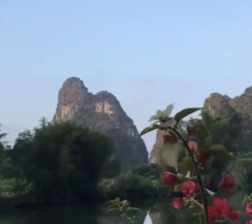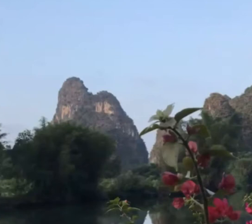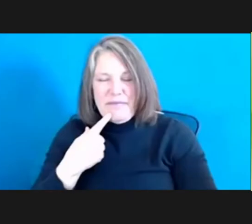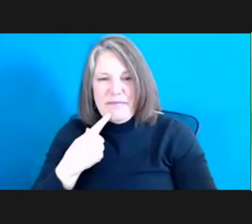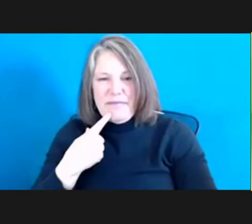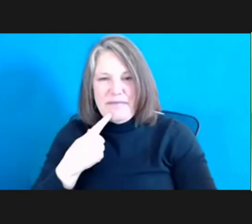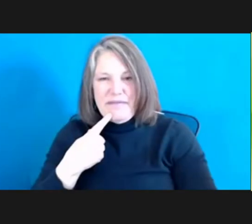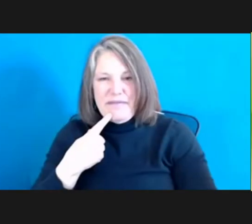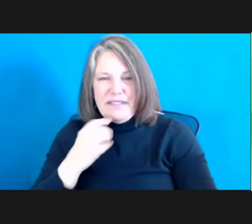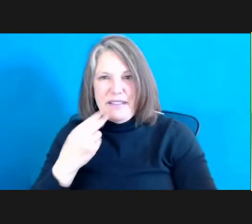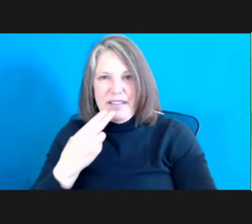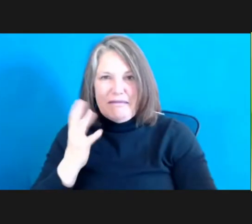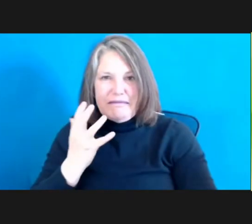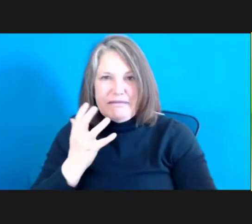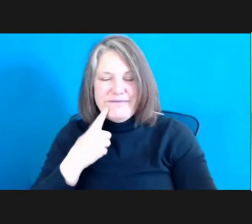Oh my goodness.